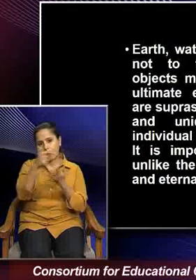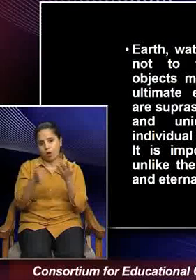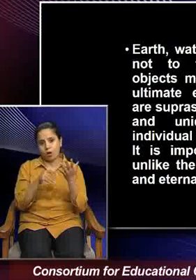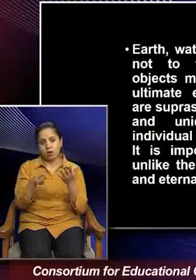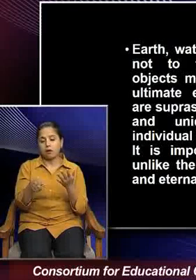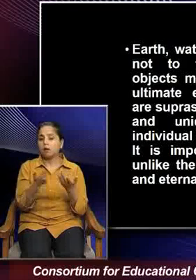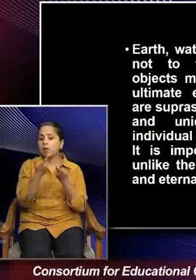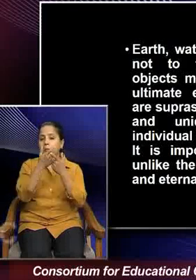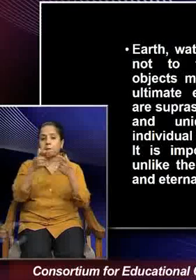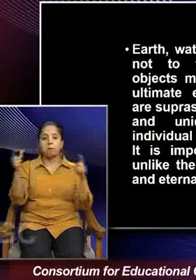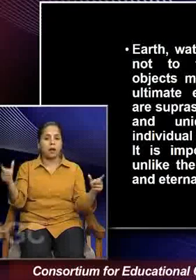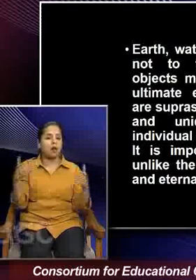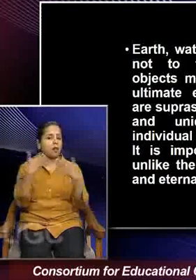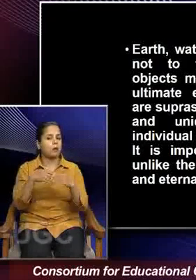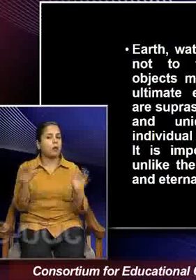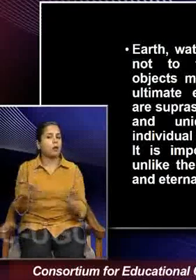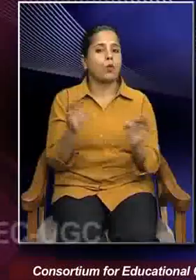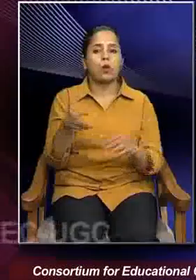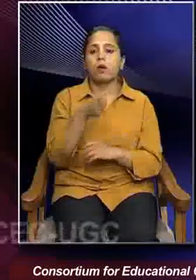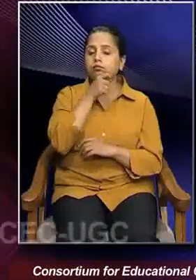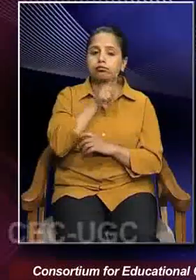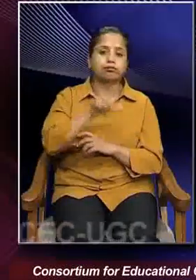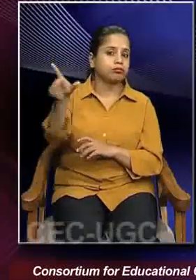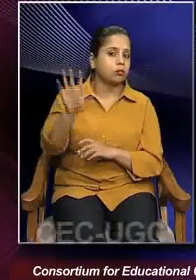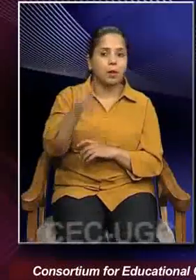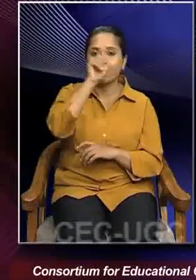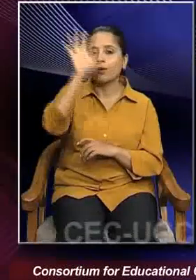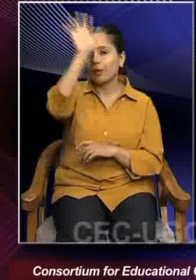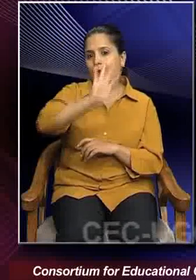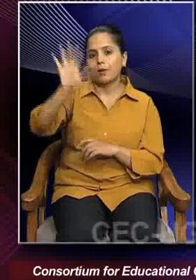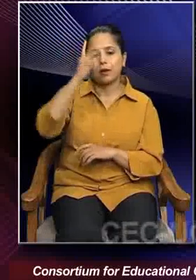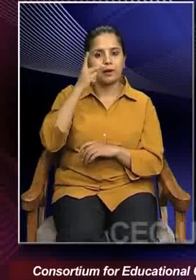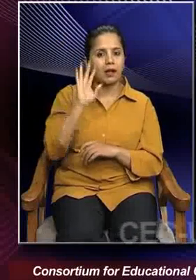infinite and it is eternal rather than atomic.